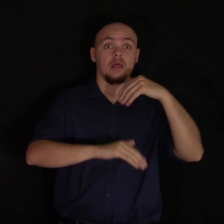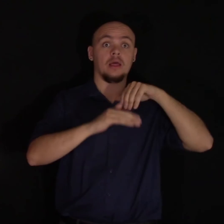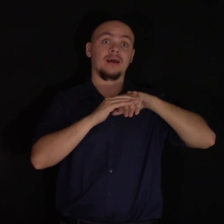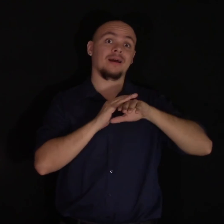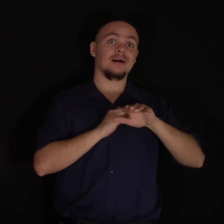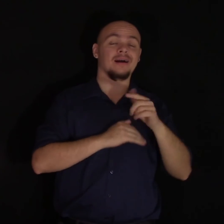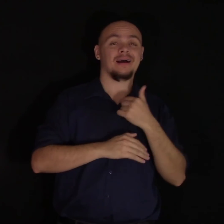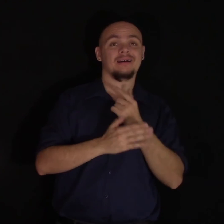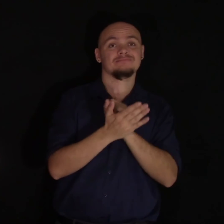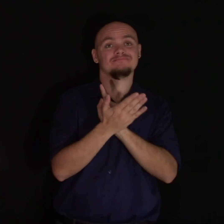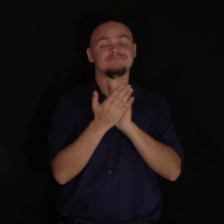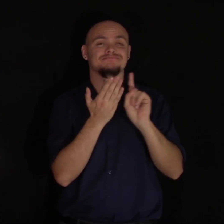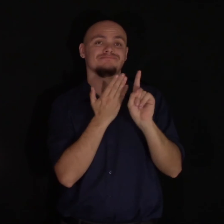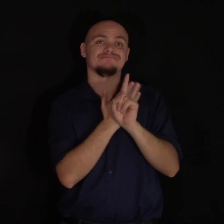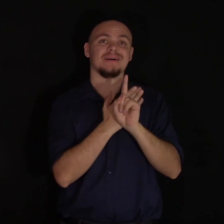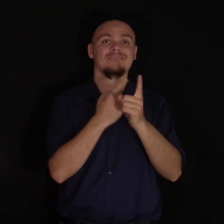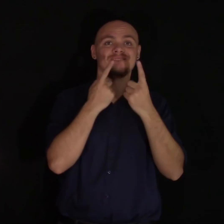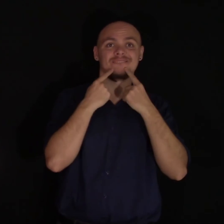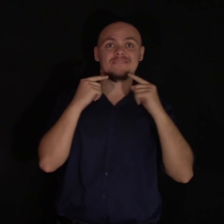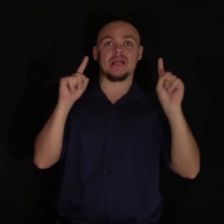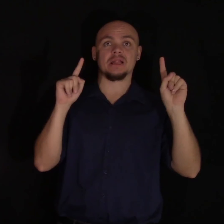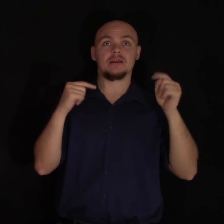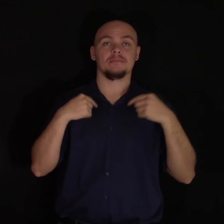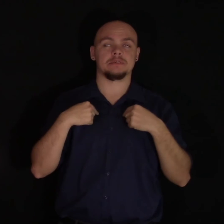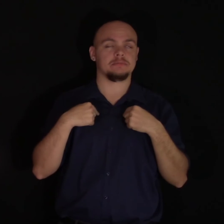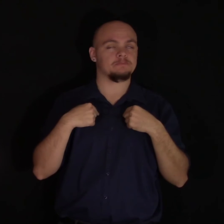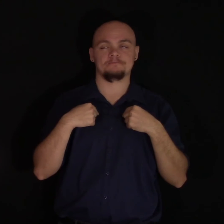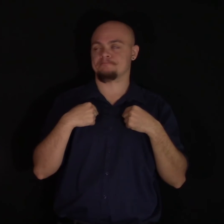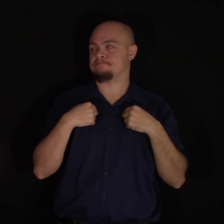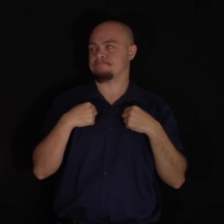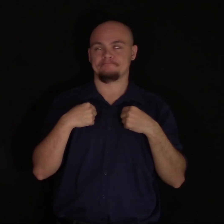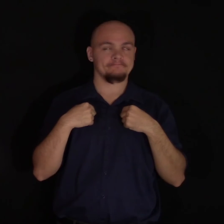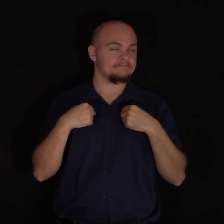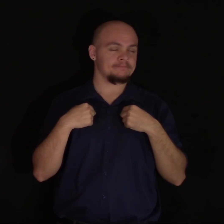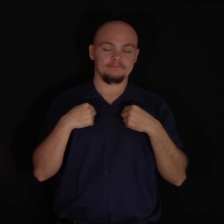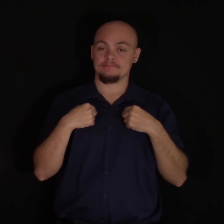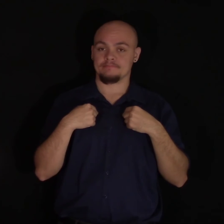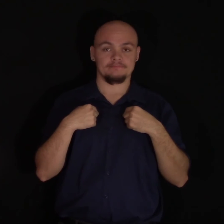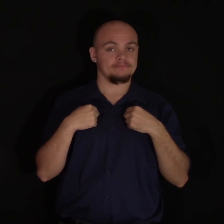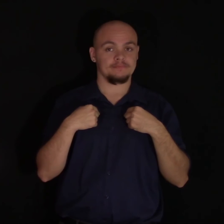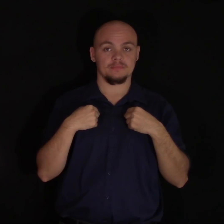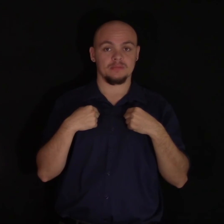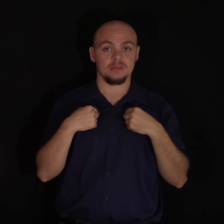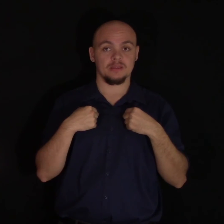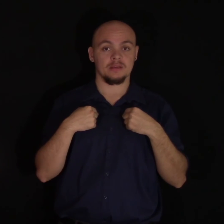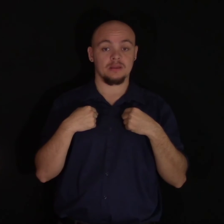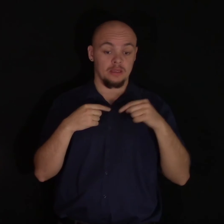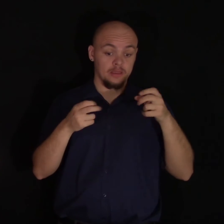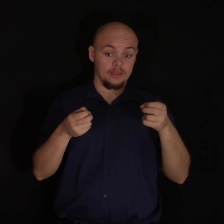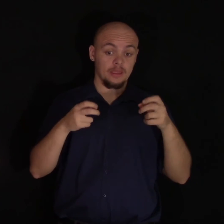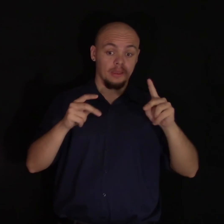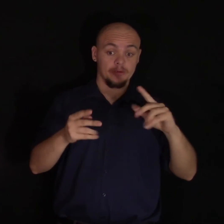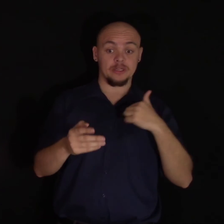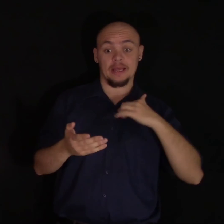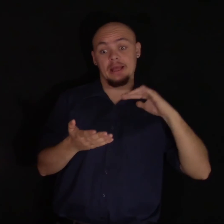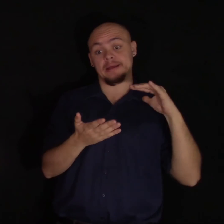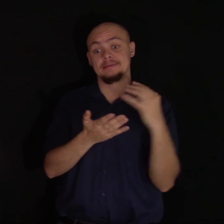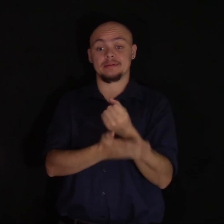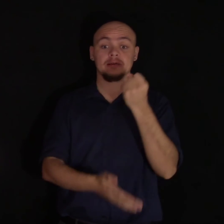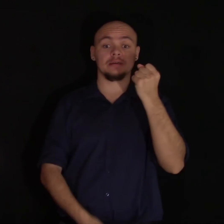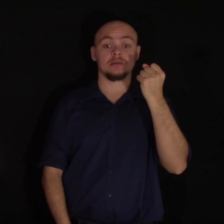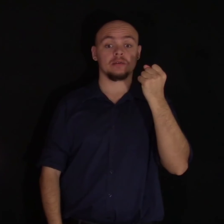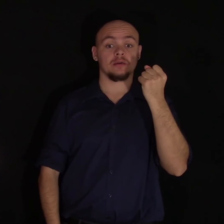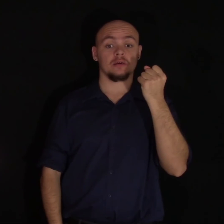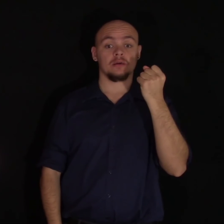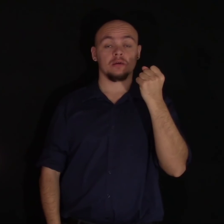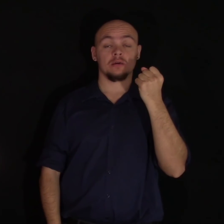out. But I didn't. Instead of taking advantage of the opportunity, I